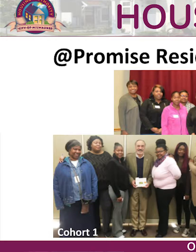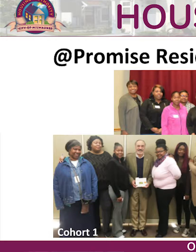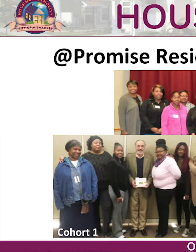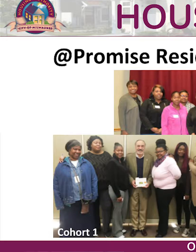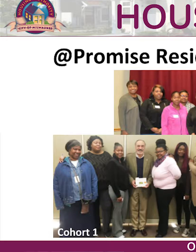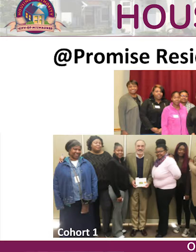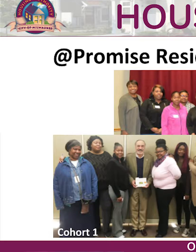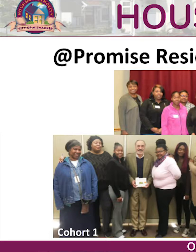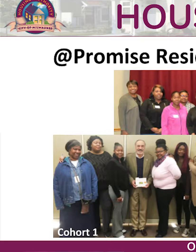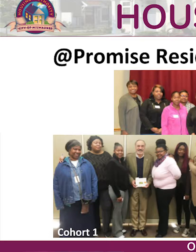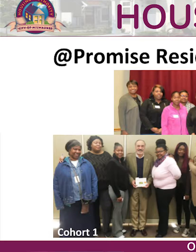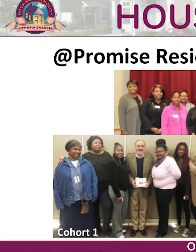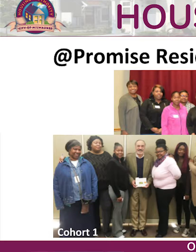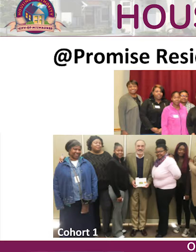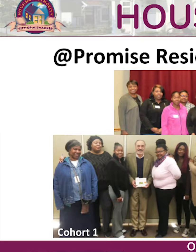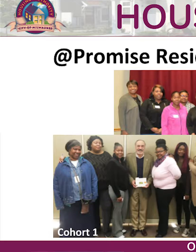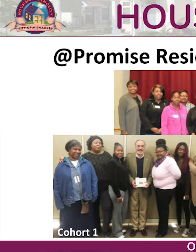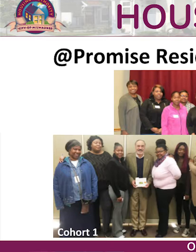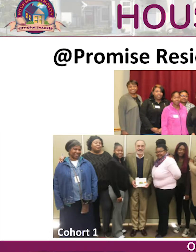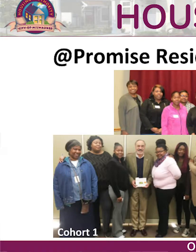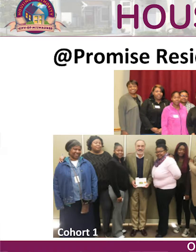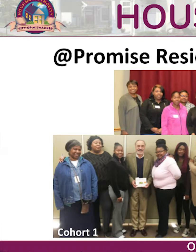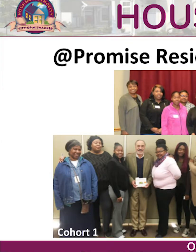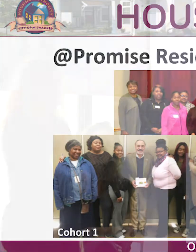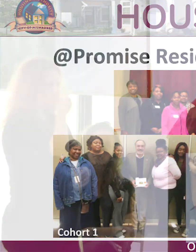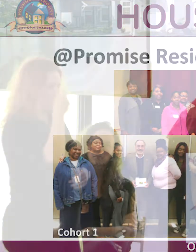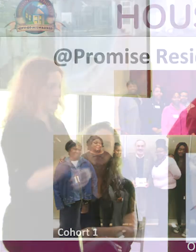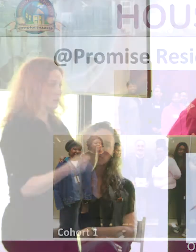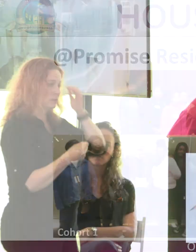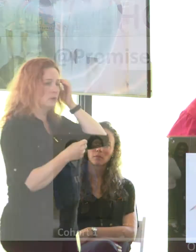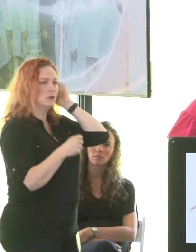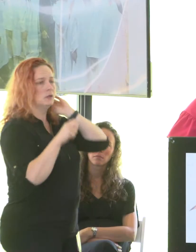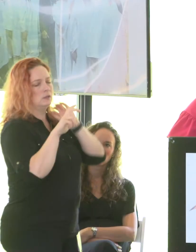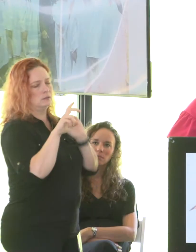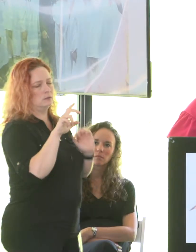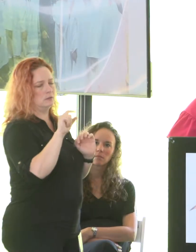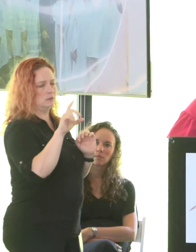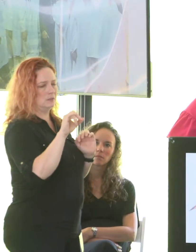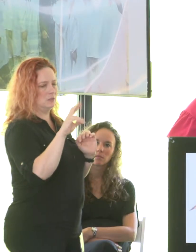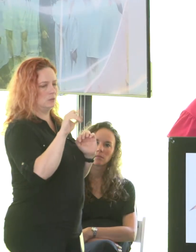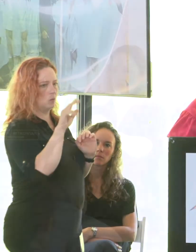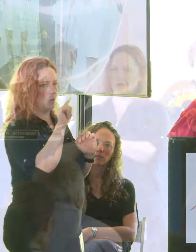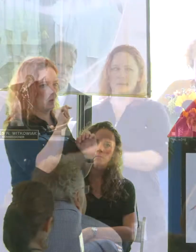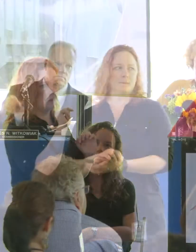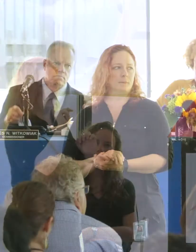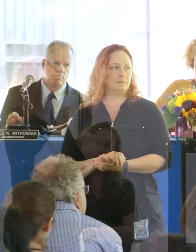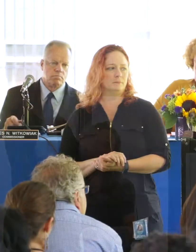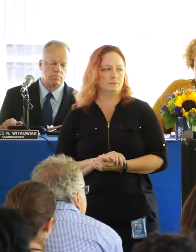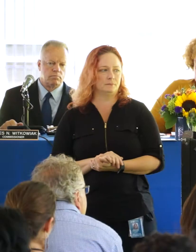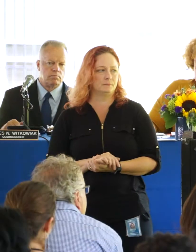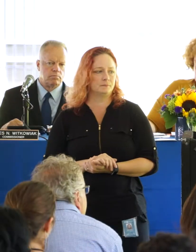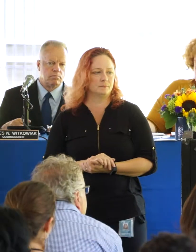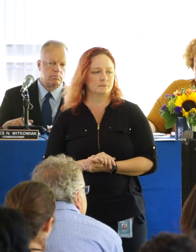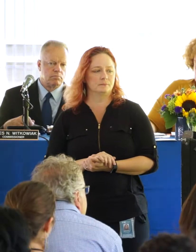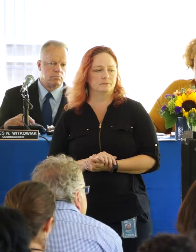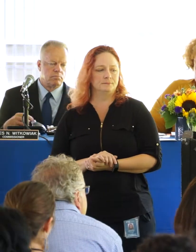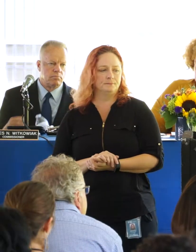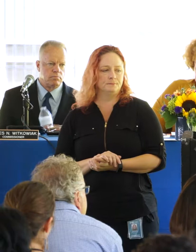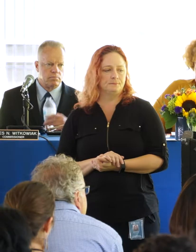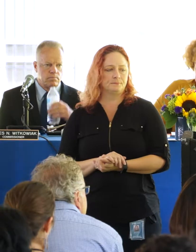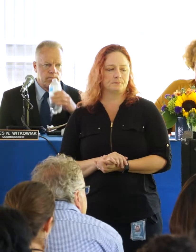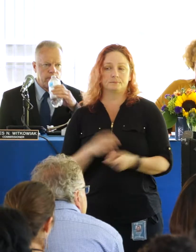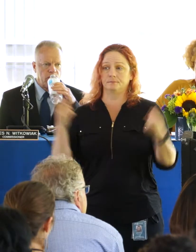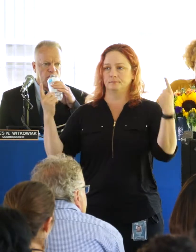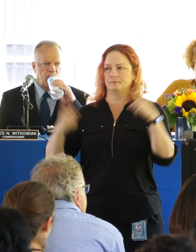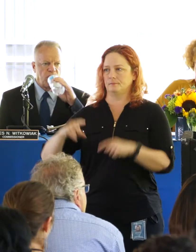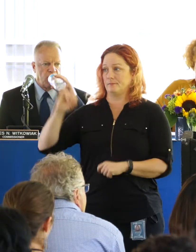camp, and training session, and I was placed at Beecher Court as an administrative specialist. In January, the